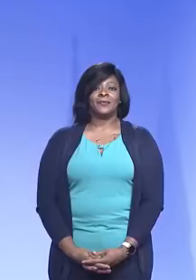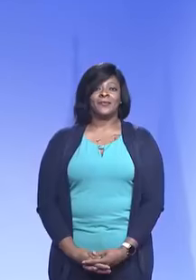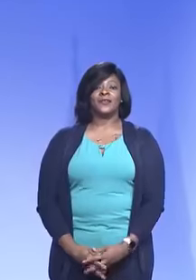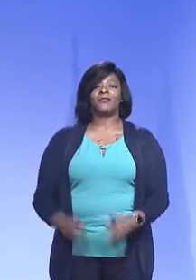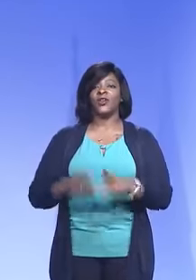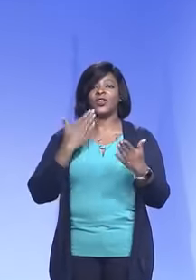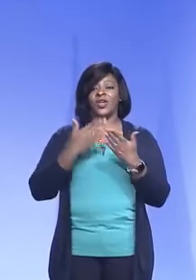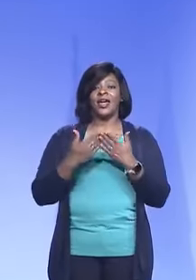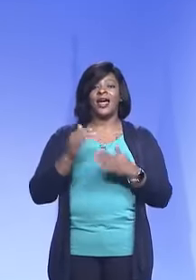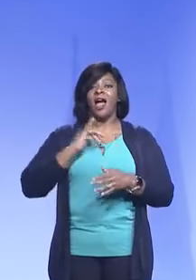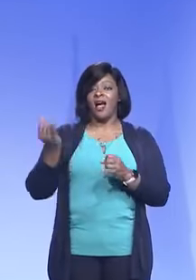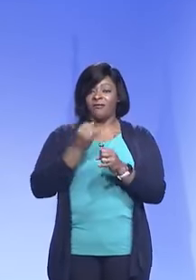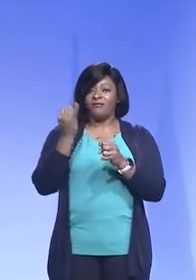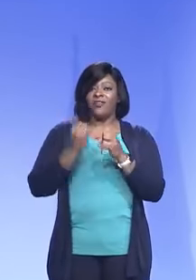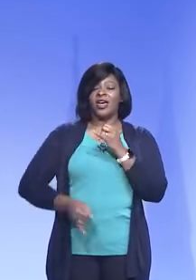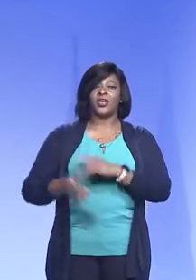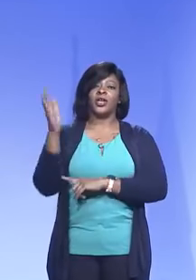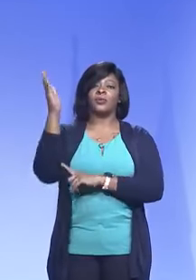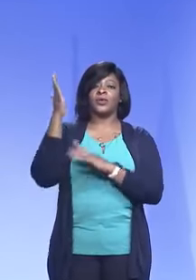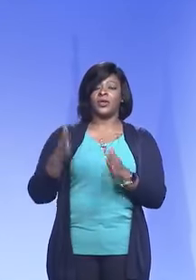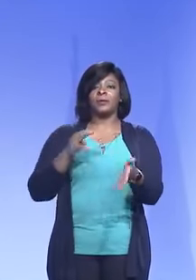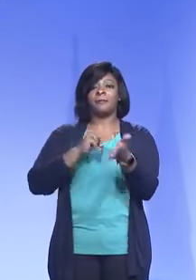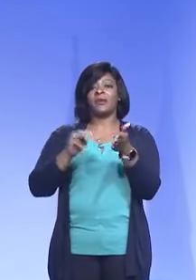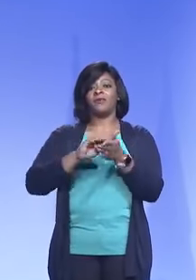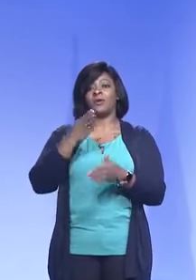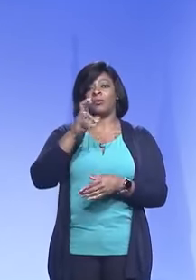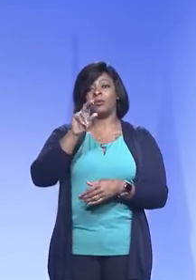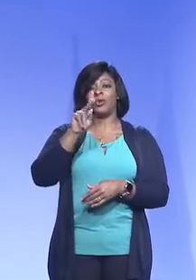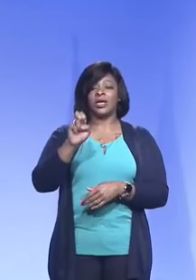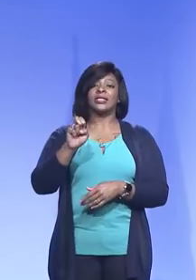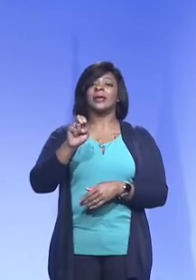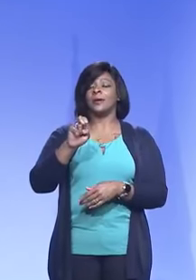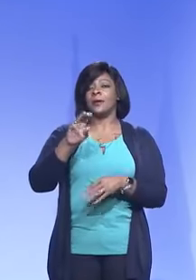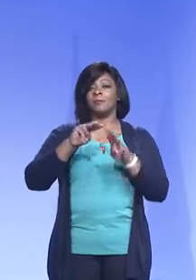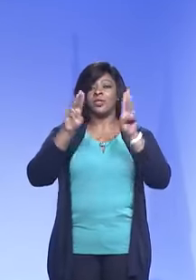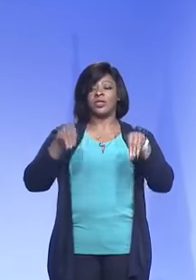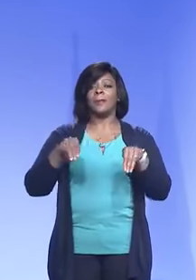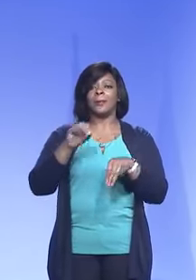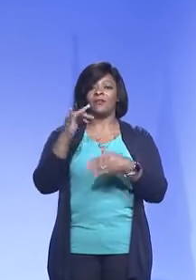Very good. And our final presenter, the Memphis Brooks Museum of Art.